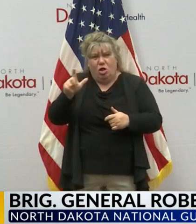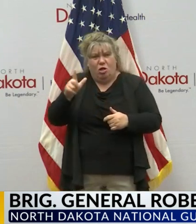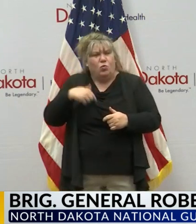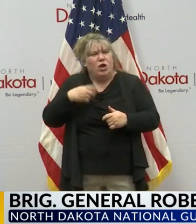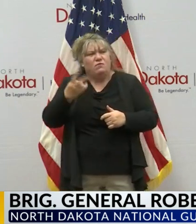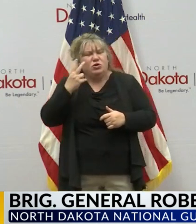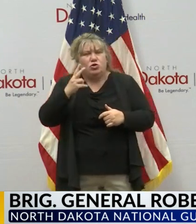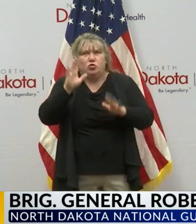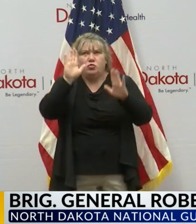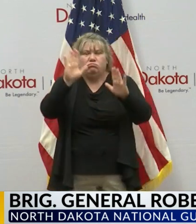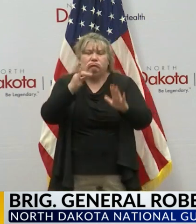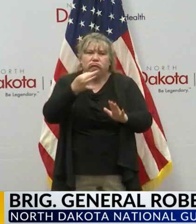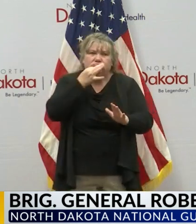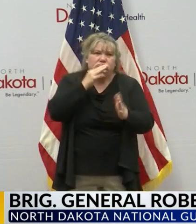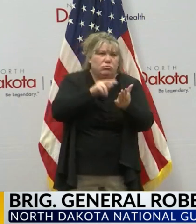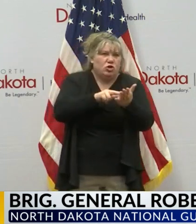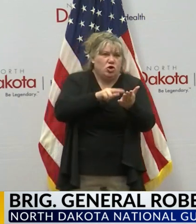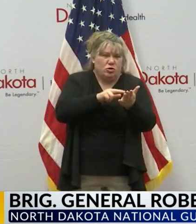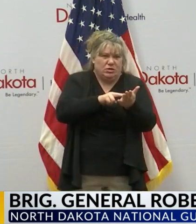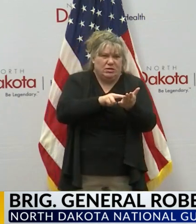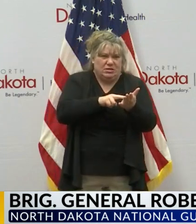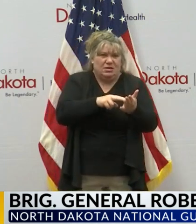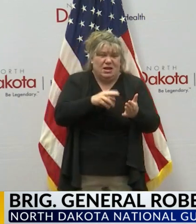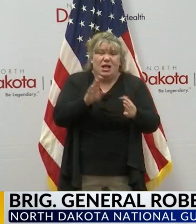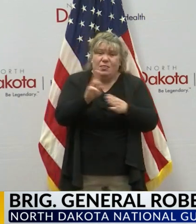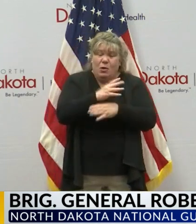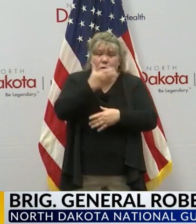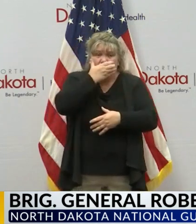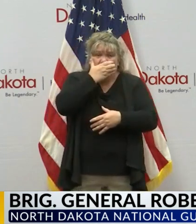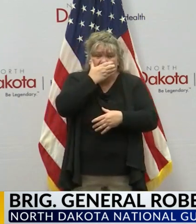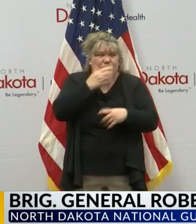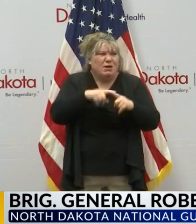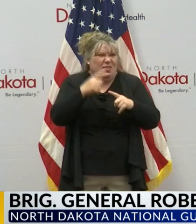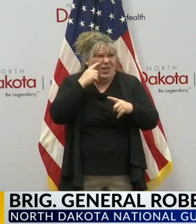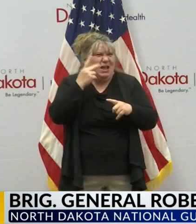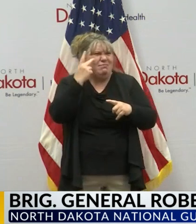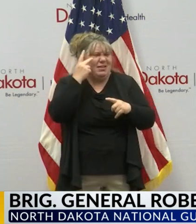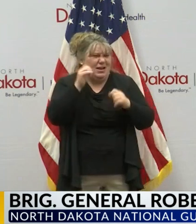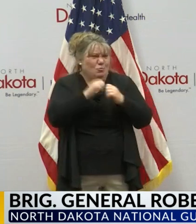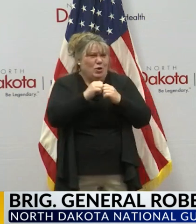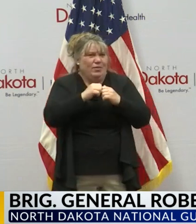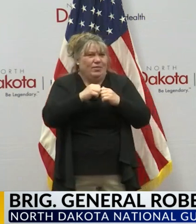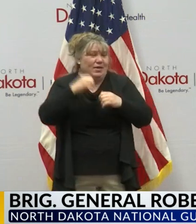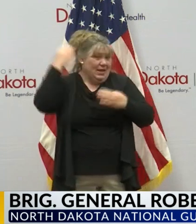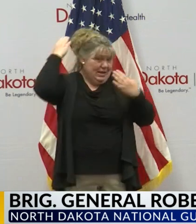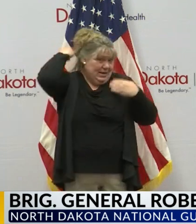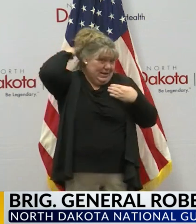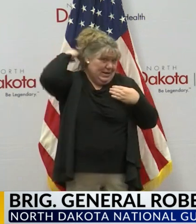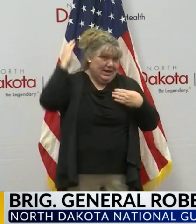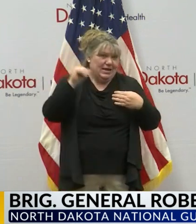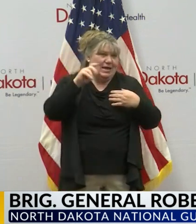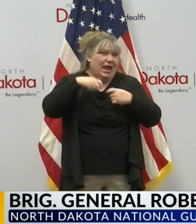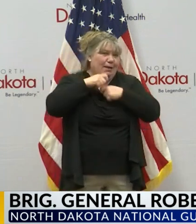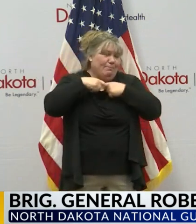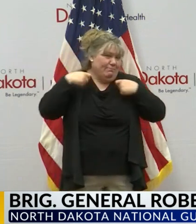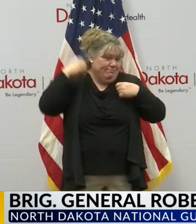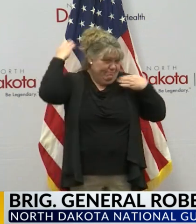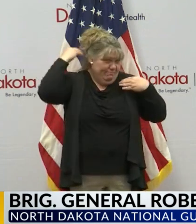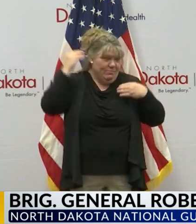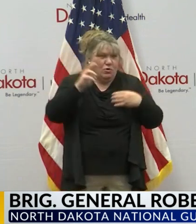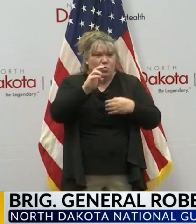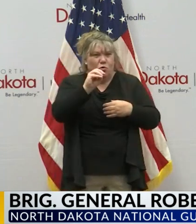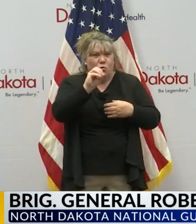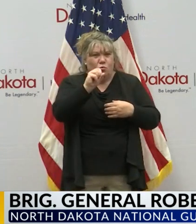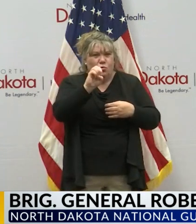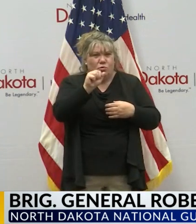2 super nurses, without question. They wear masks, but I think I've seen them with some capes at times, and that's Roseanne